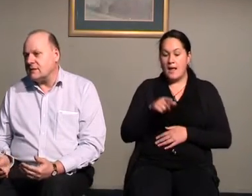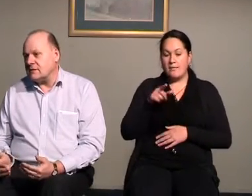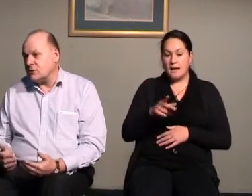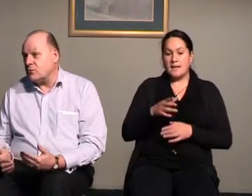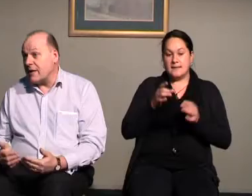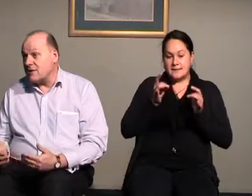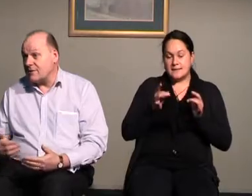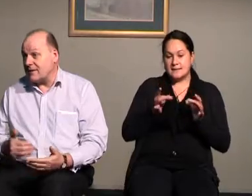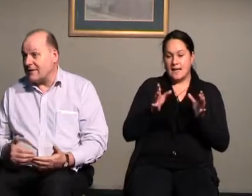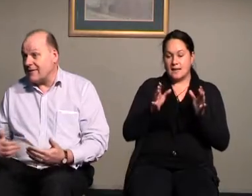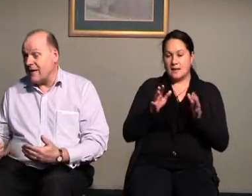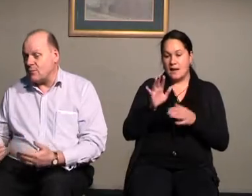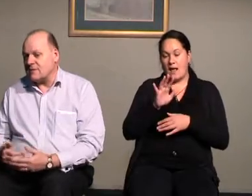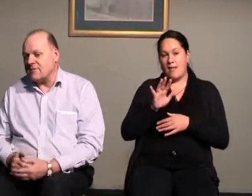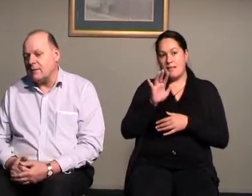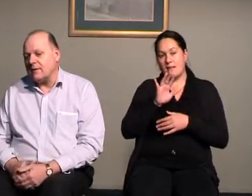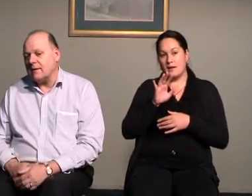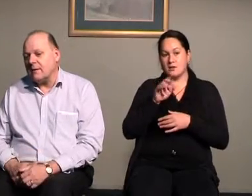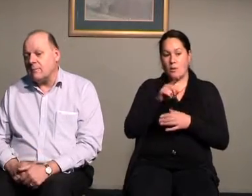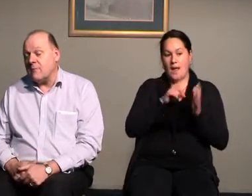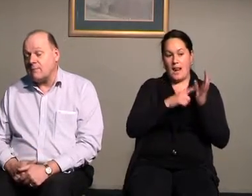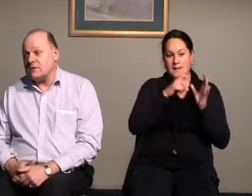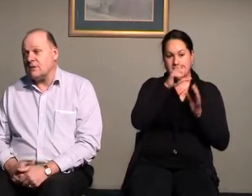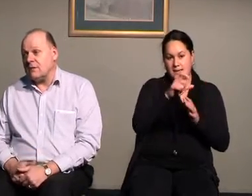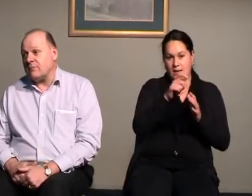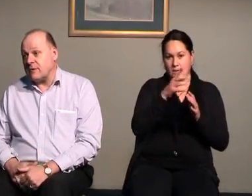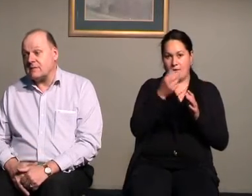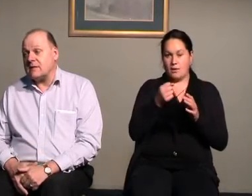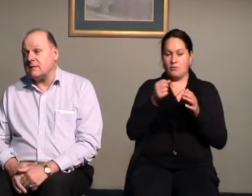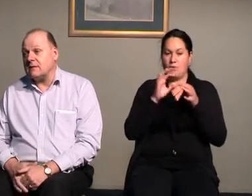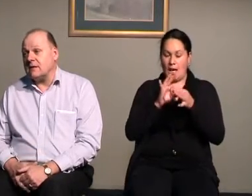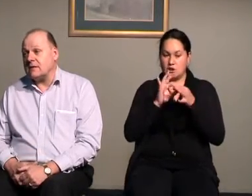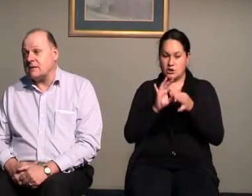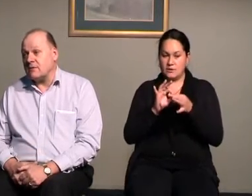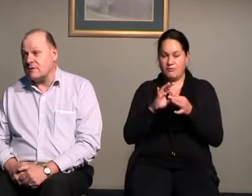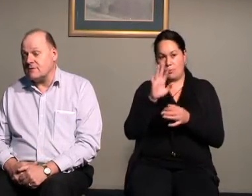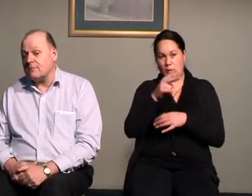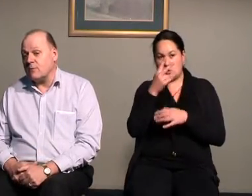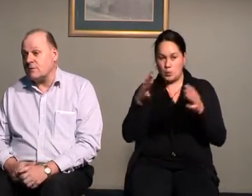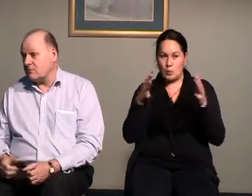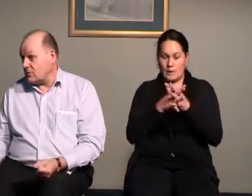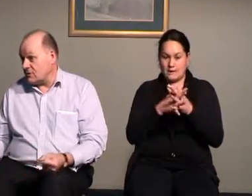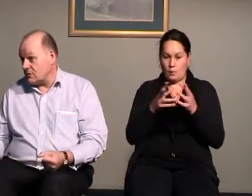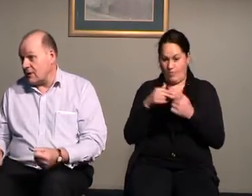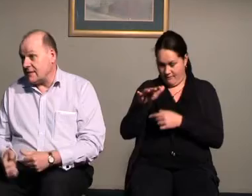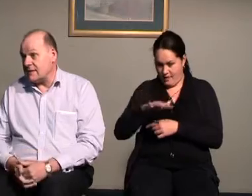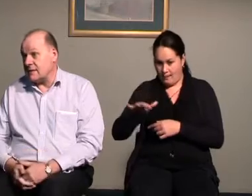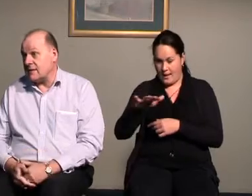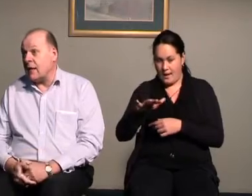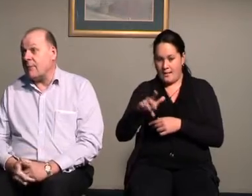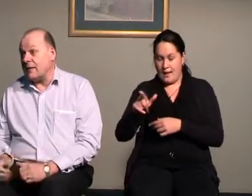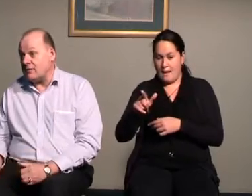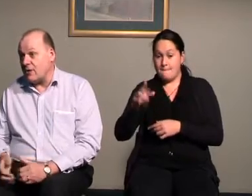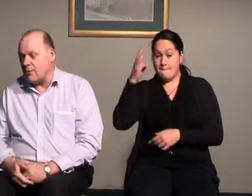2 weeks into this new relationship the LAC had with this family, Mum turned up very upset at the LAC office with 2 suitcases